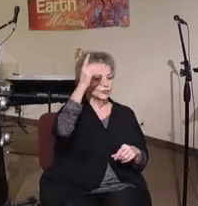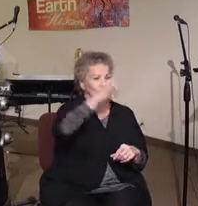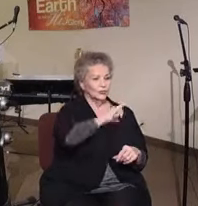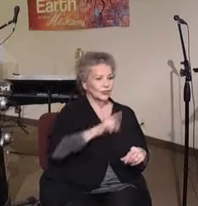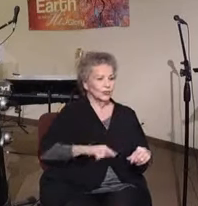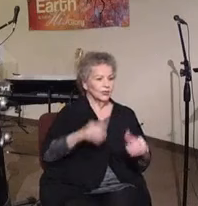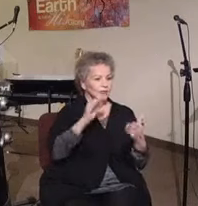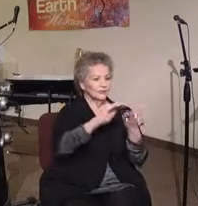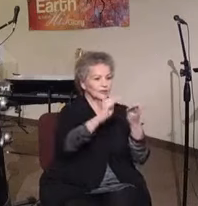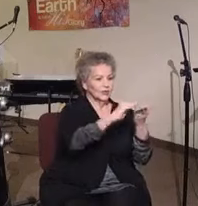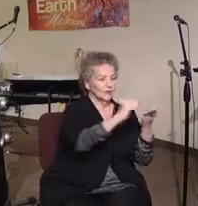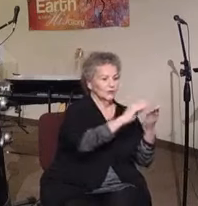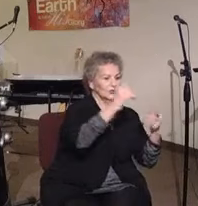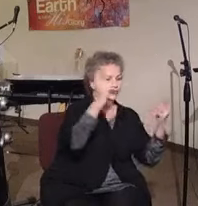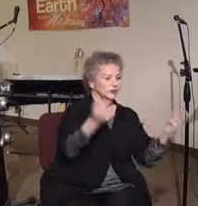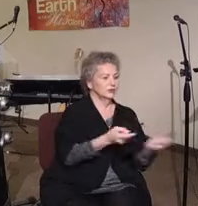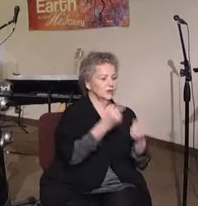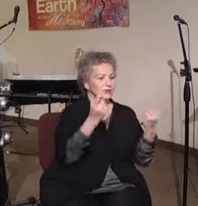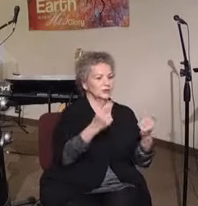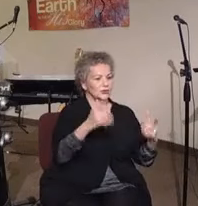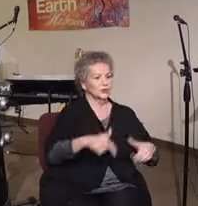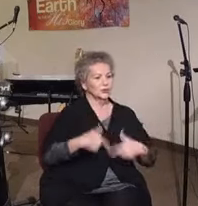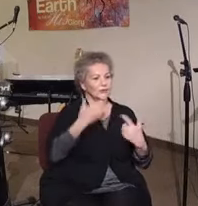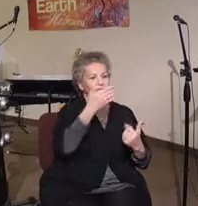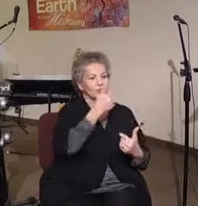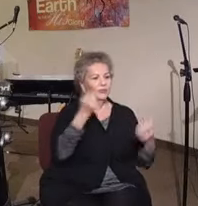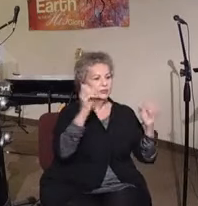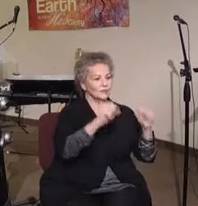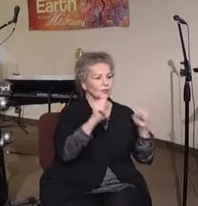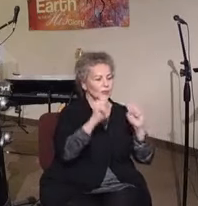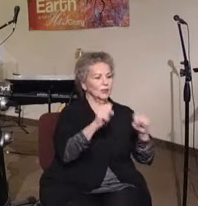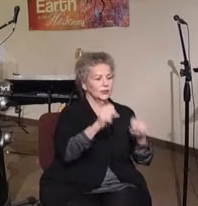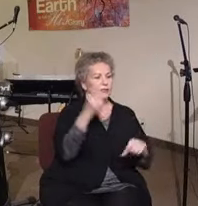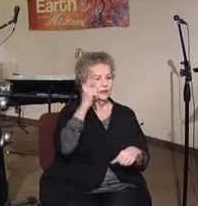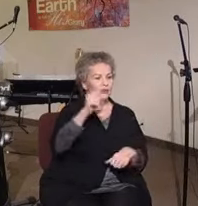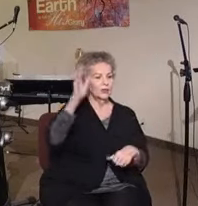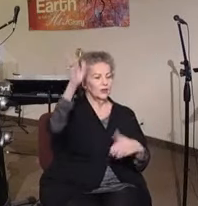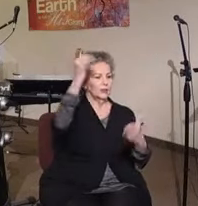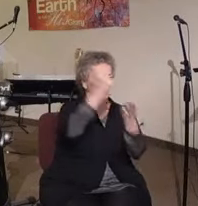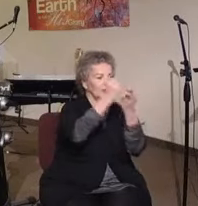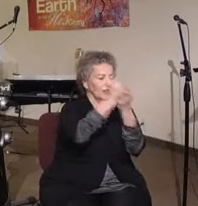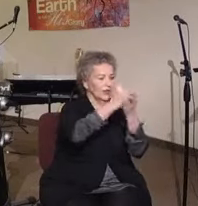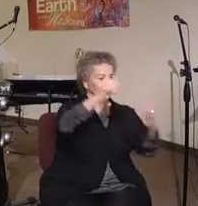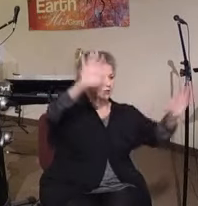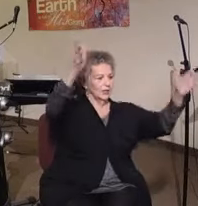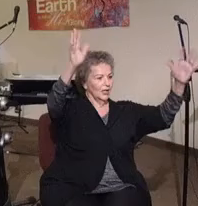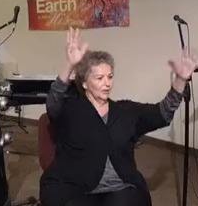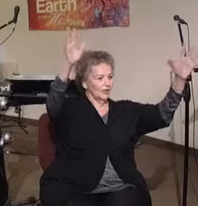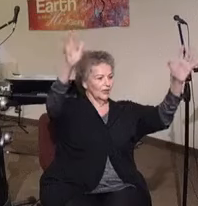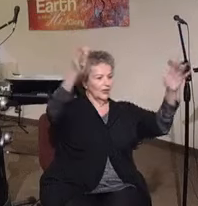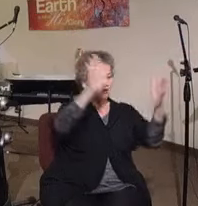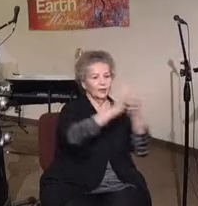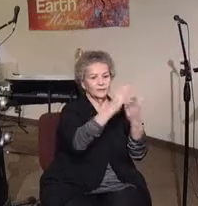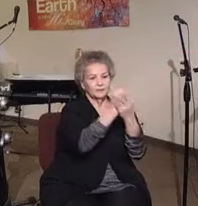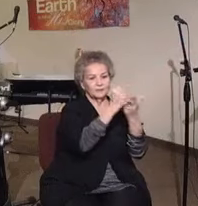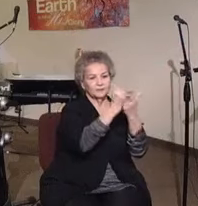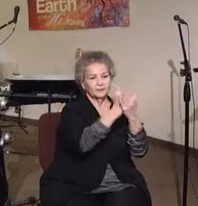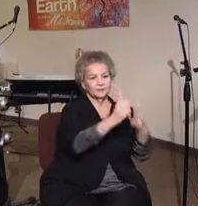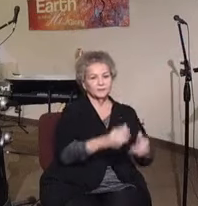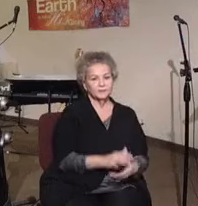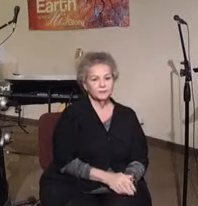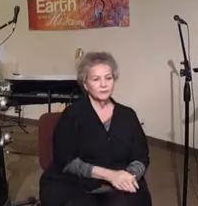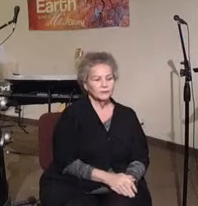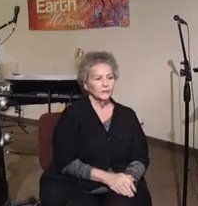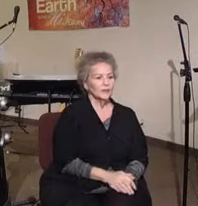your sins and you're living to the very best of your ability for him? Can I have an amen? Can I have a hand in the house of the Lord?